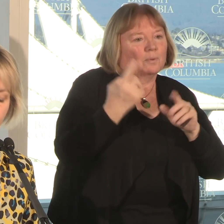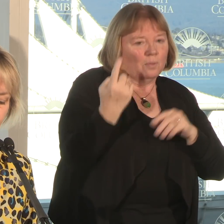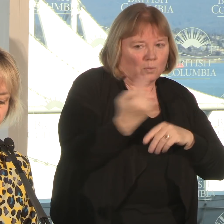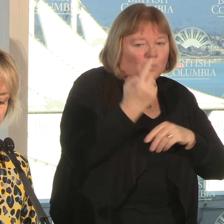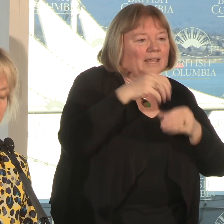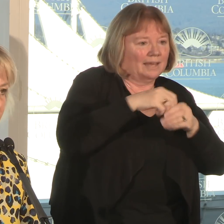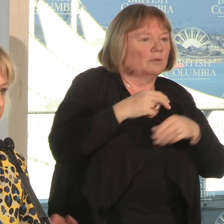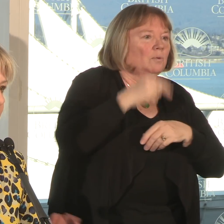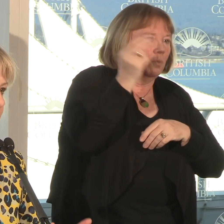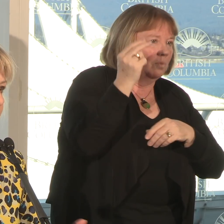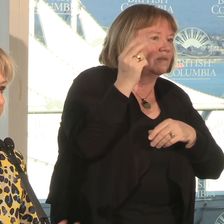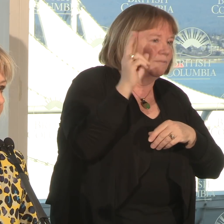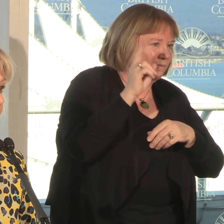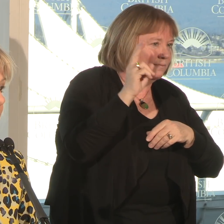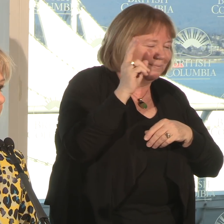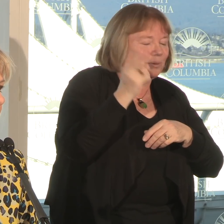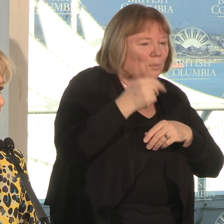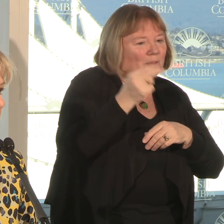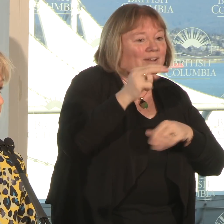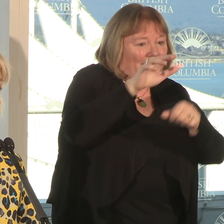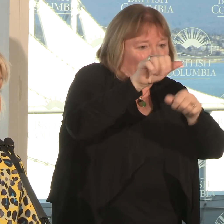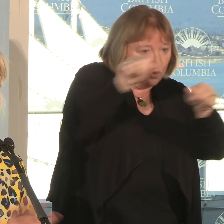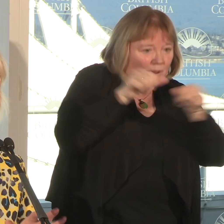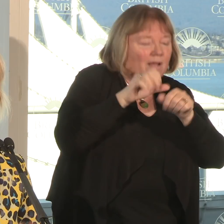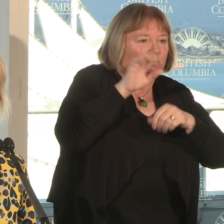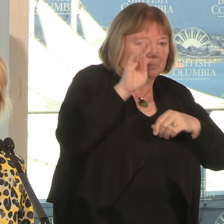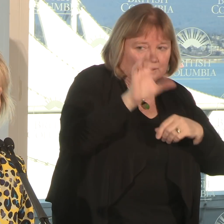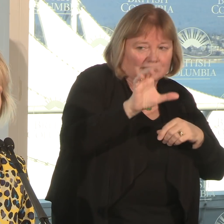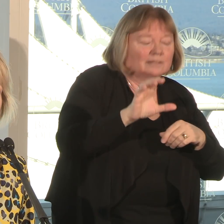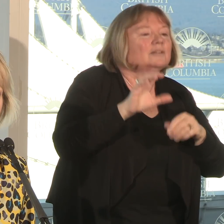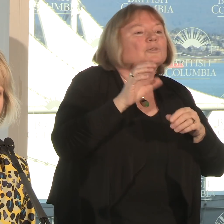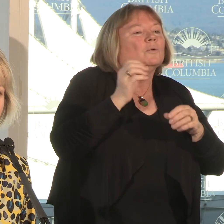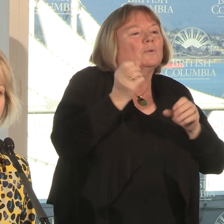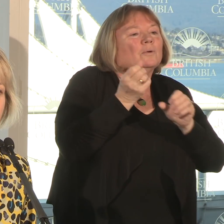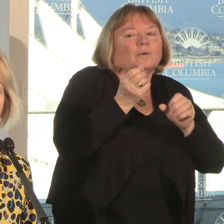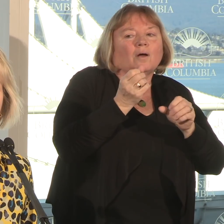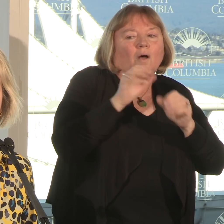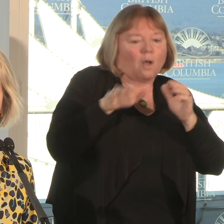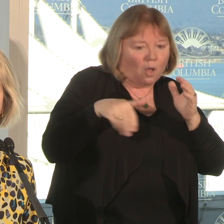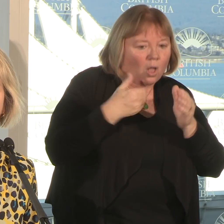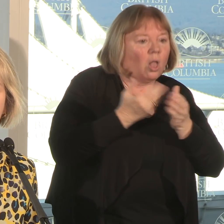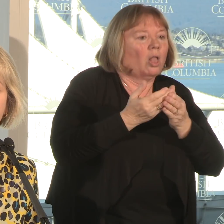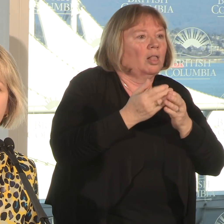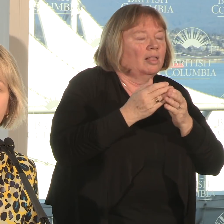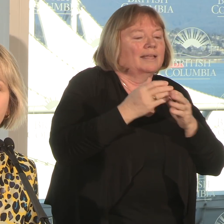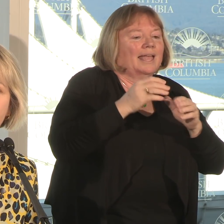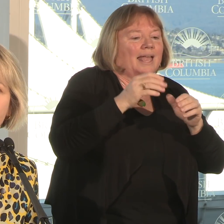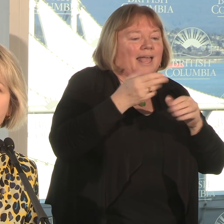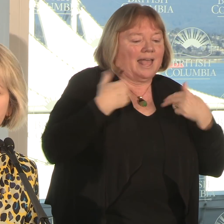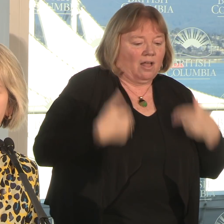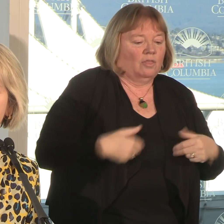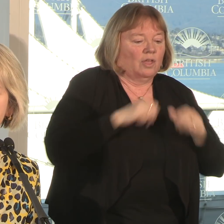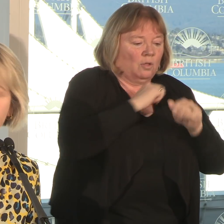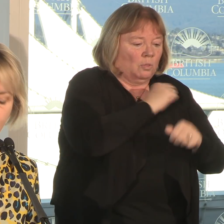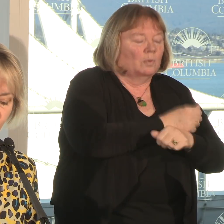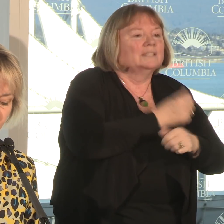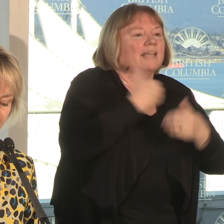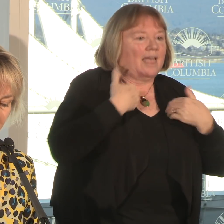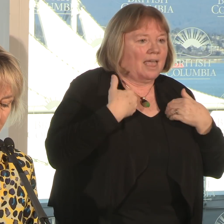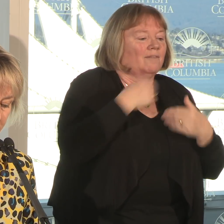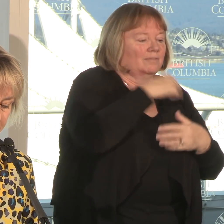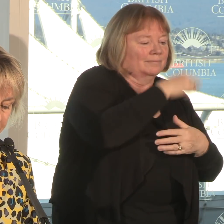Health. Just to be clear, so we have people in all of our health authorities that are at home in isolation